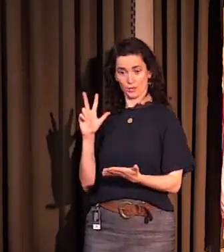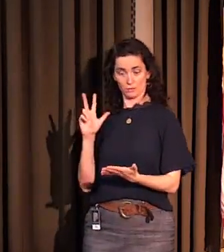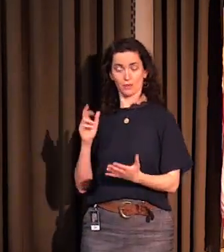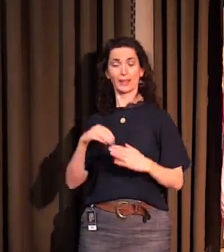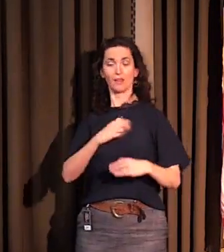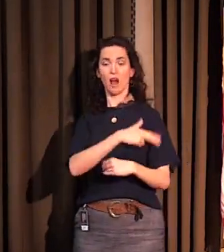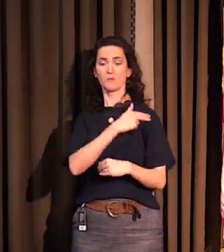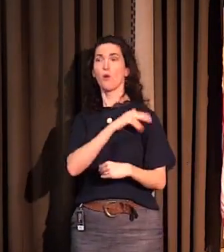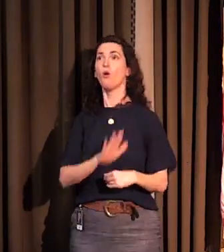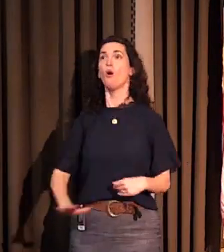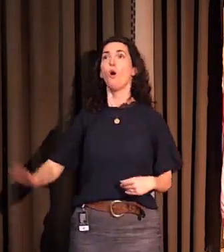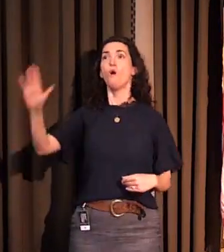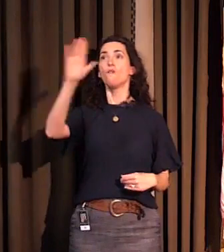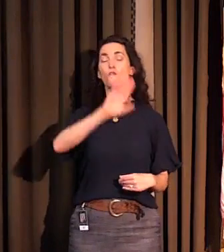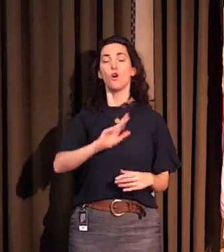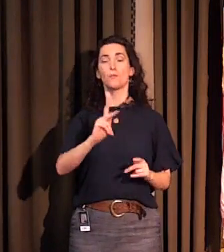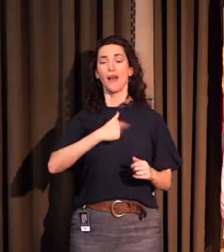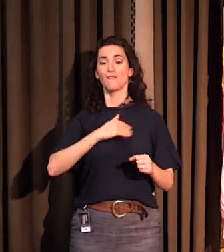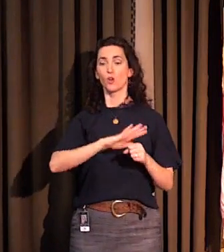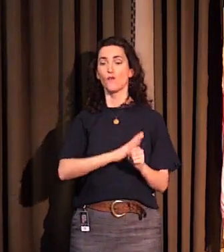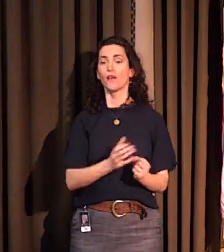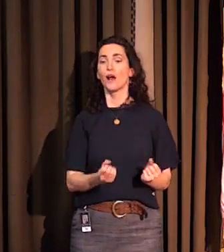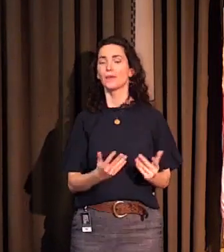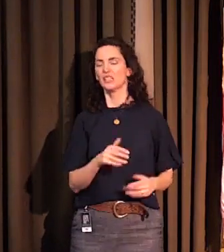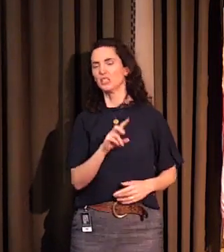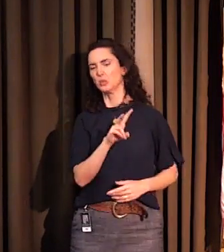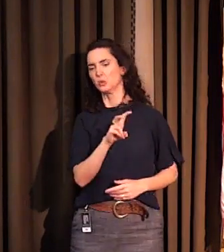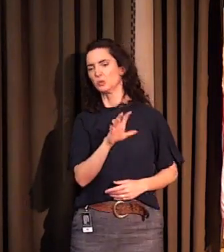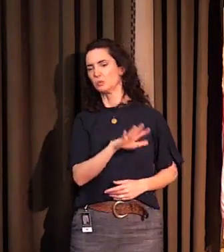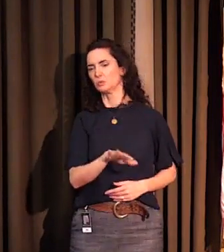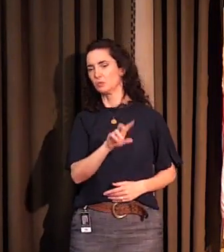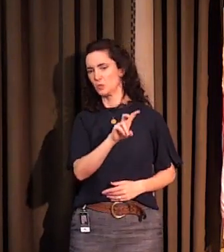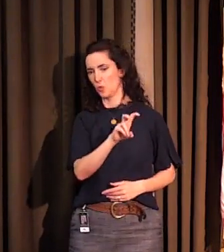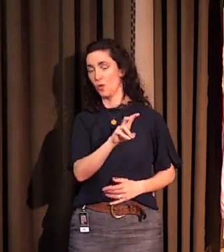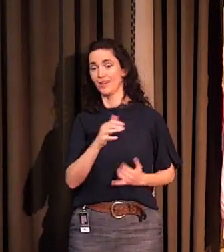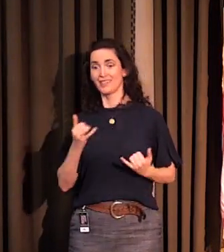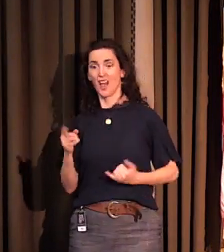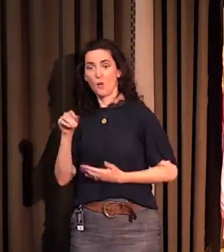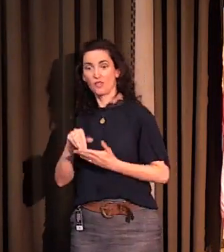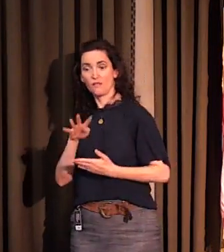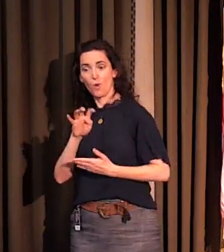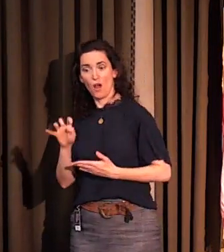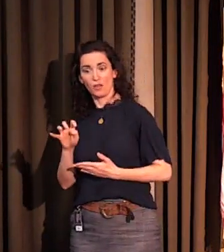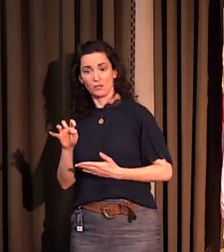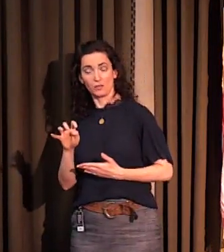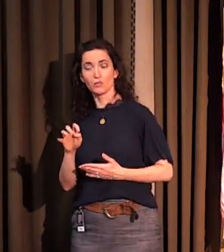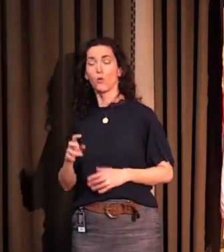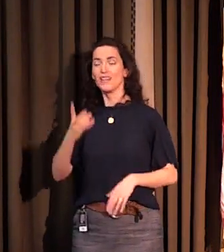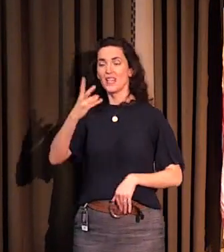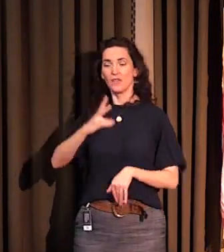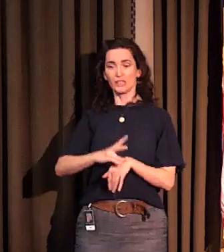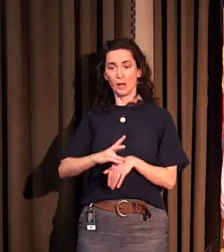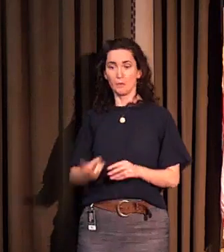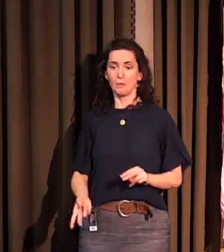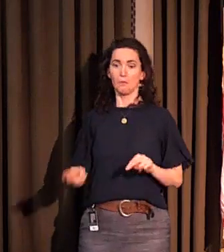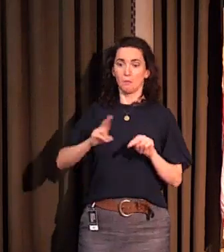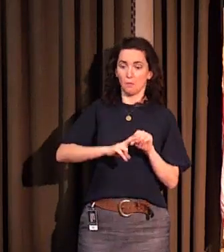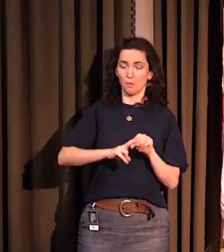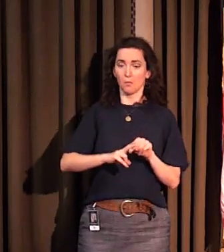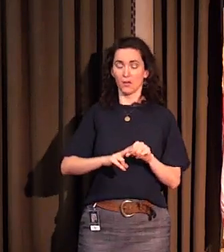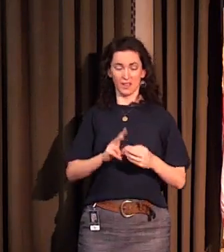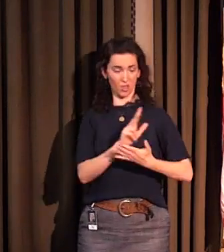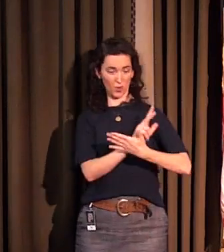in the hospital, and today we have over 1,400. So it's increased by almost a factor of 7 in just